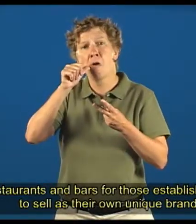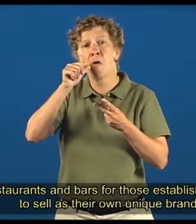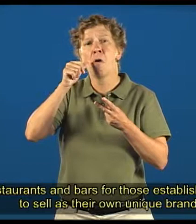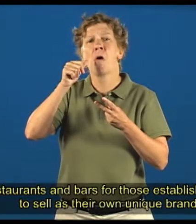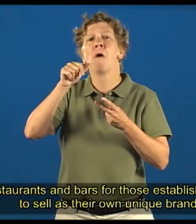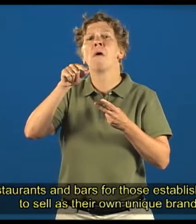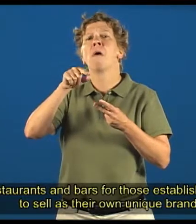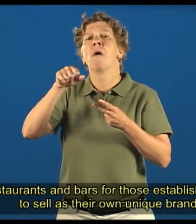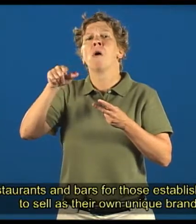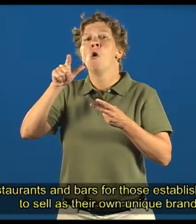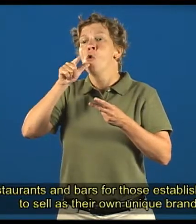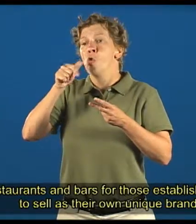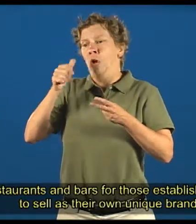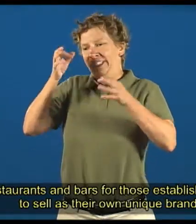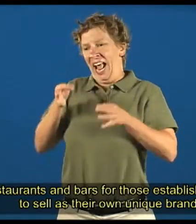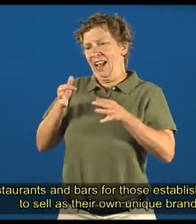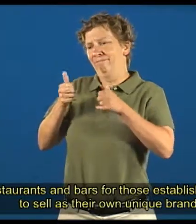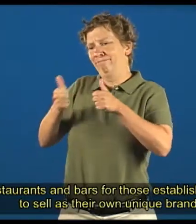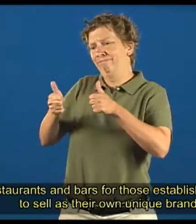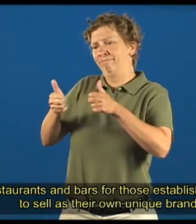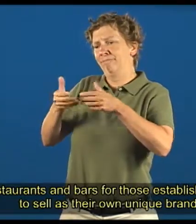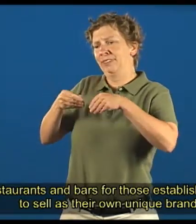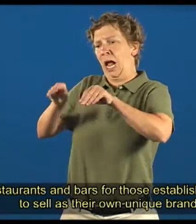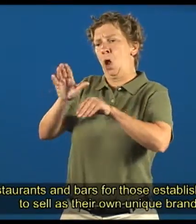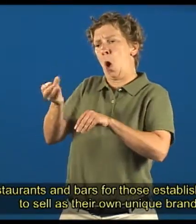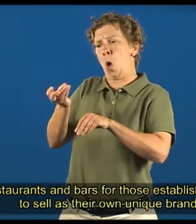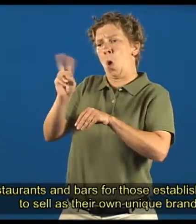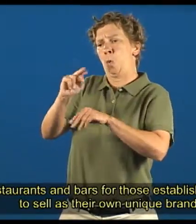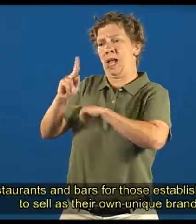those establishments to sell as their own unique brand.